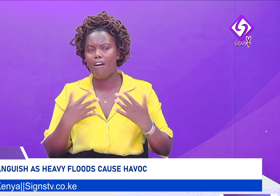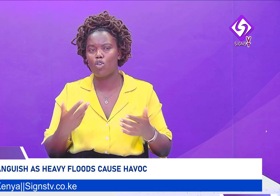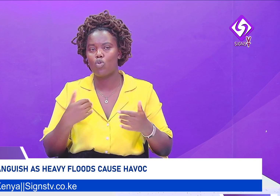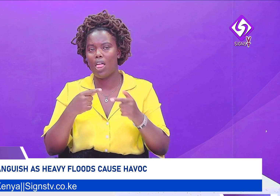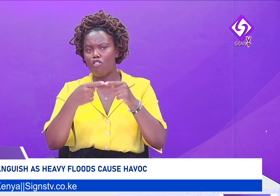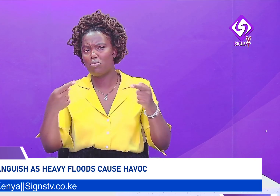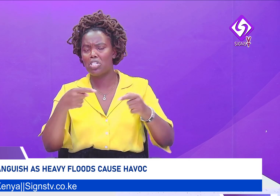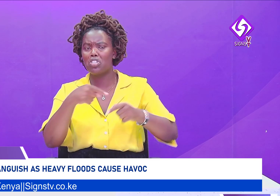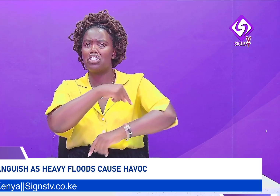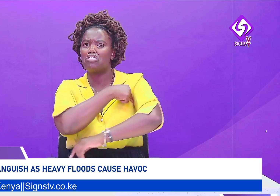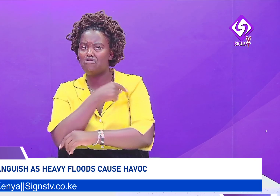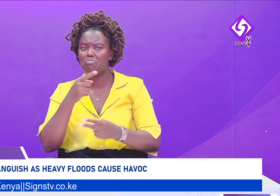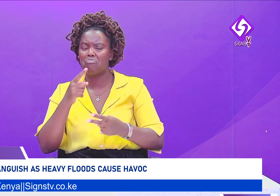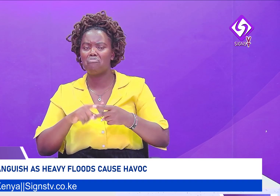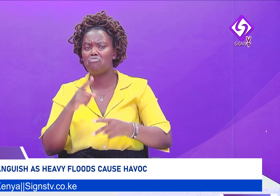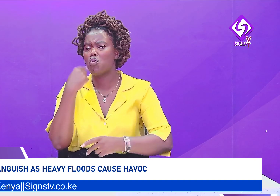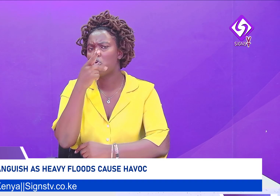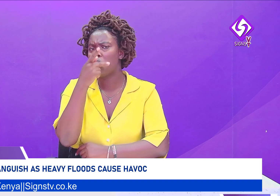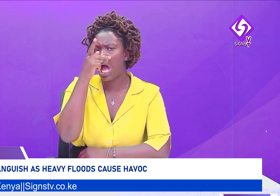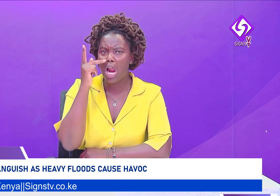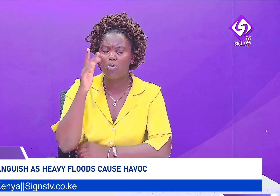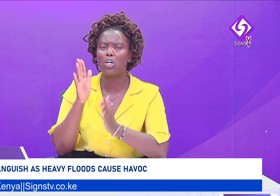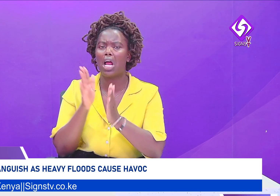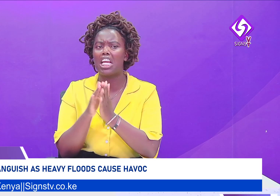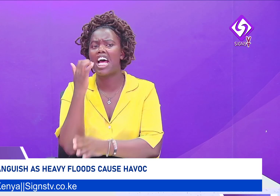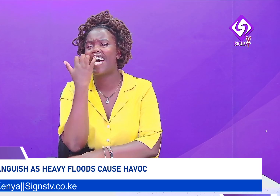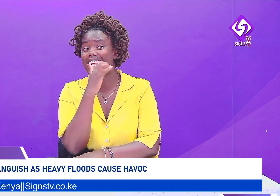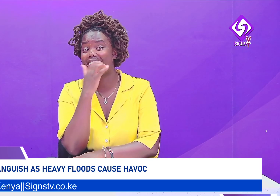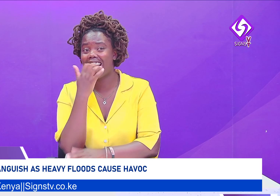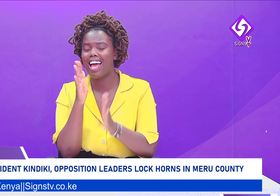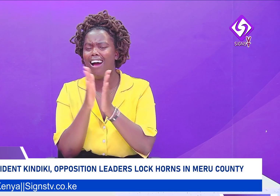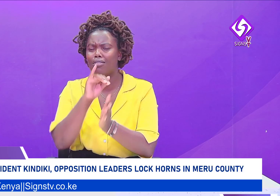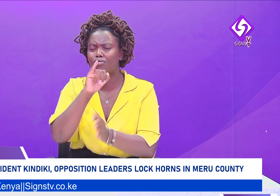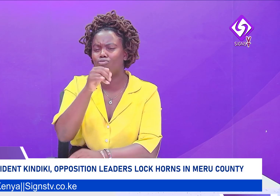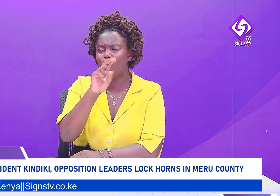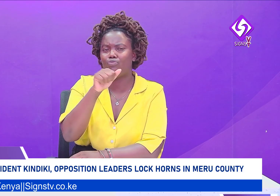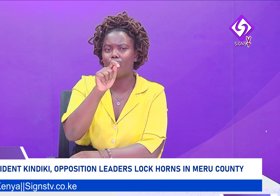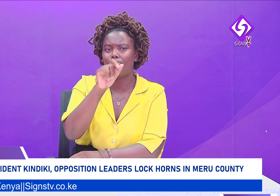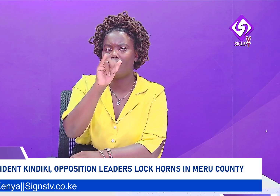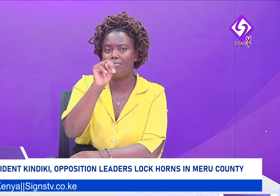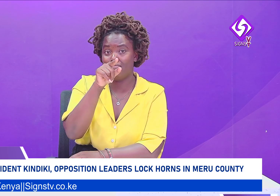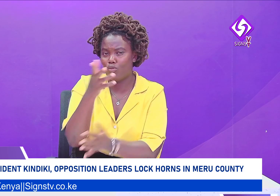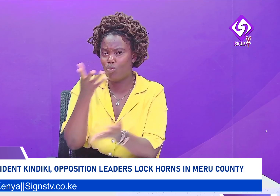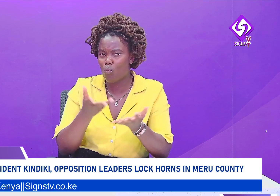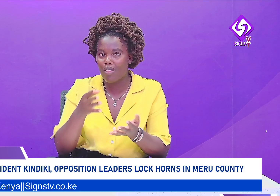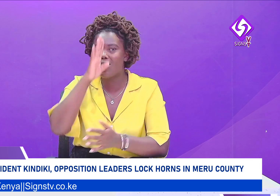our next news item. Opposition chiefs Kalonzo Musyoka, Rigathi Gachagua,